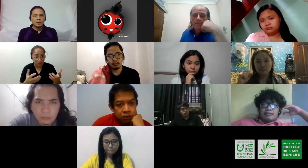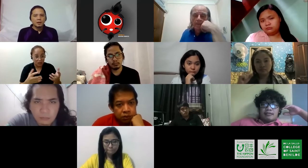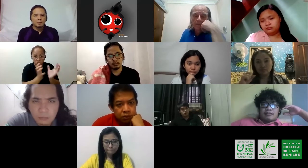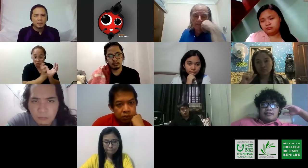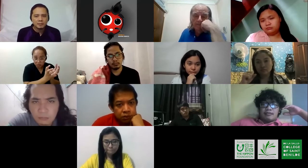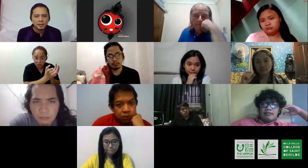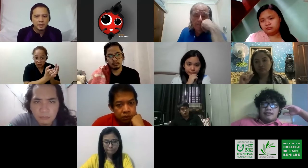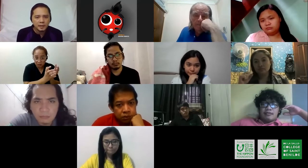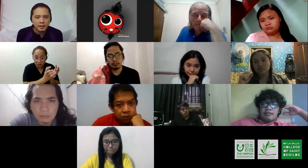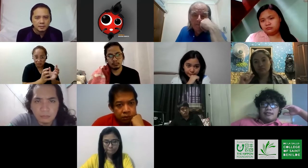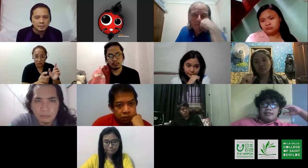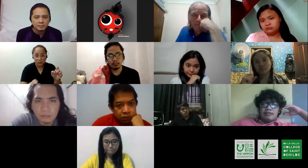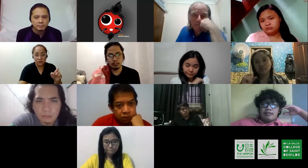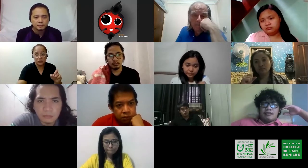Men saying yes.